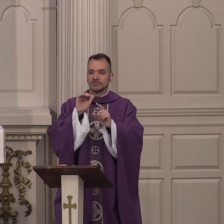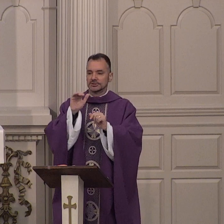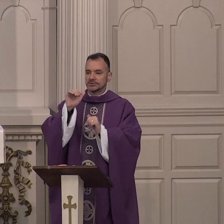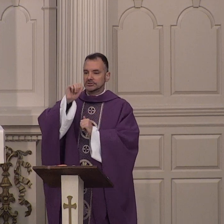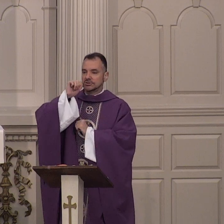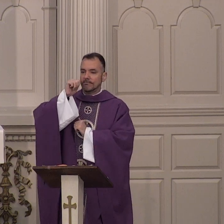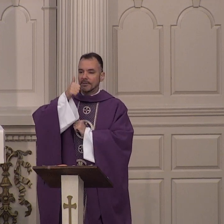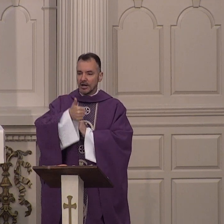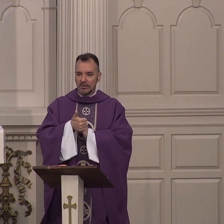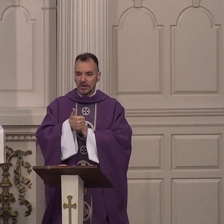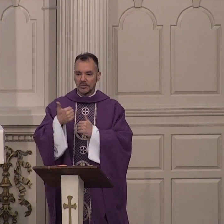Friendly reminder,